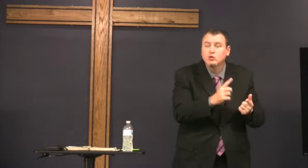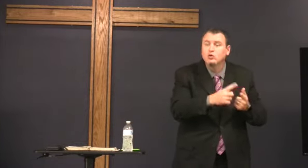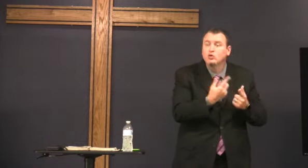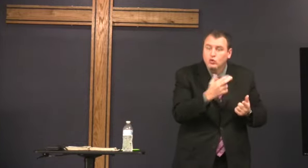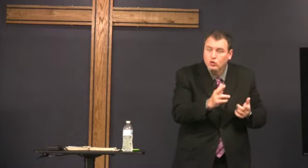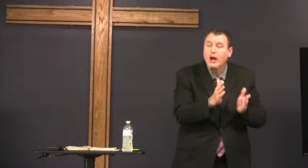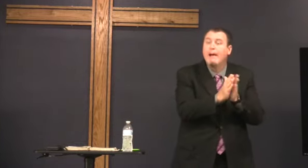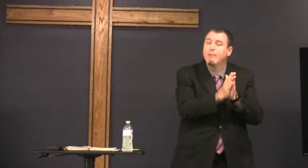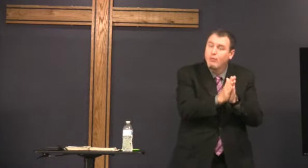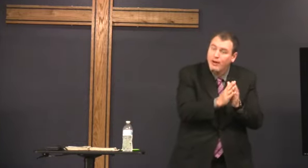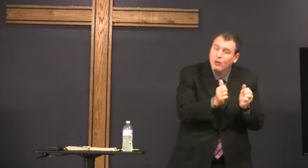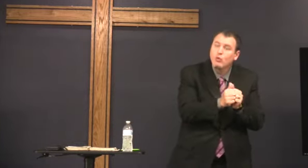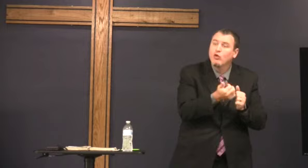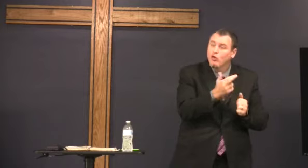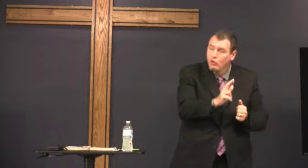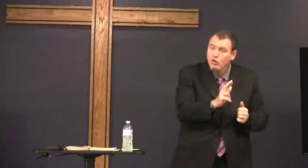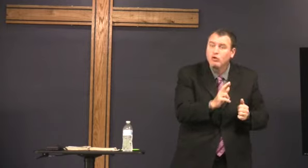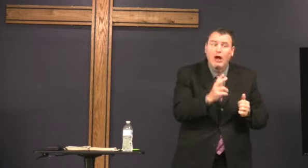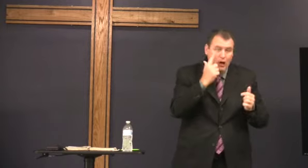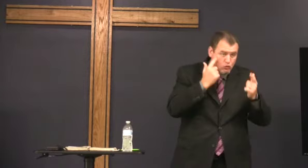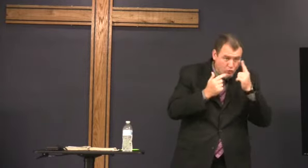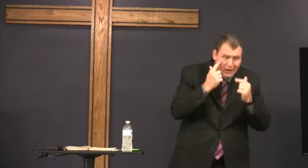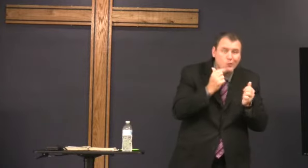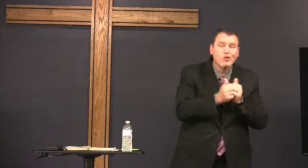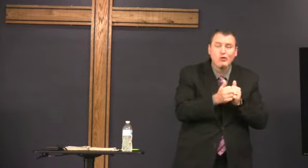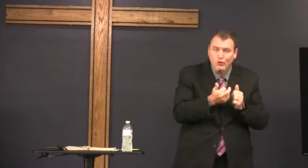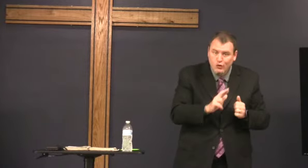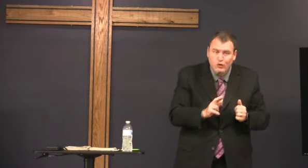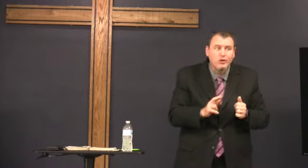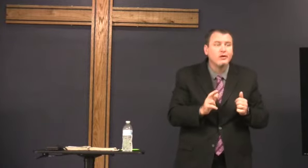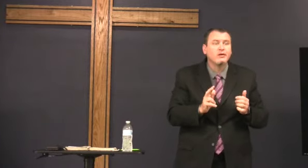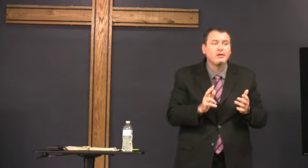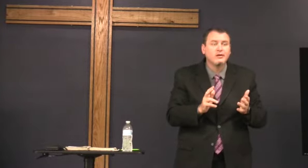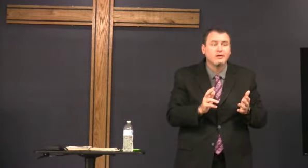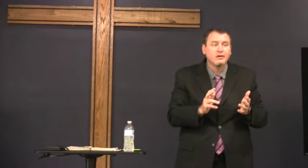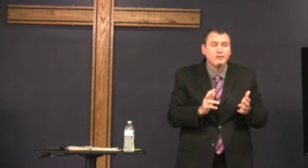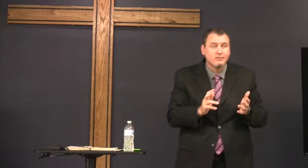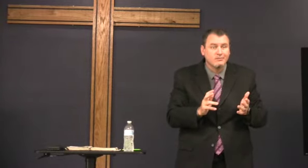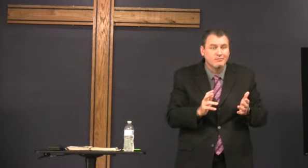Speaking words of encouragement to her, praying with her, weeping with her.